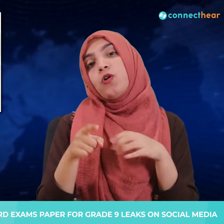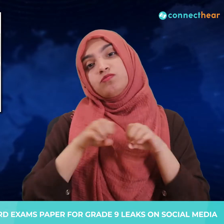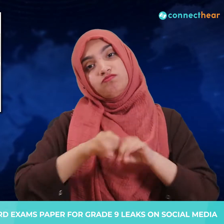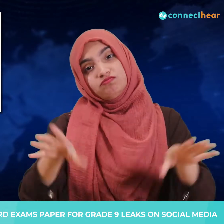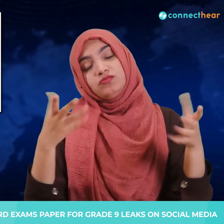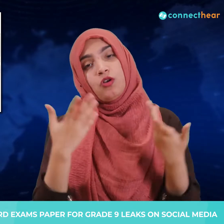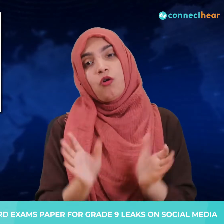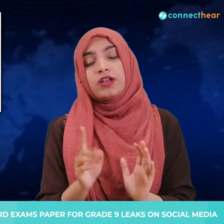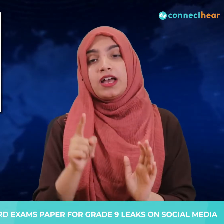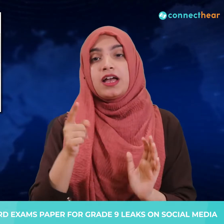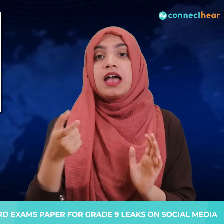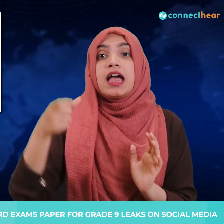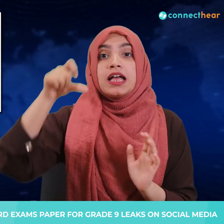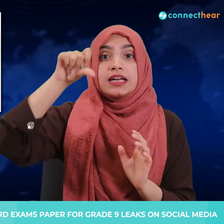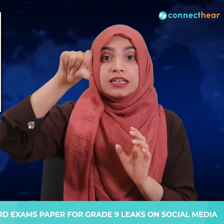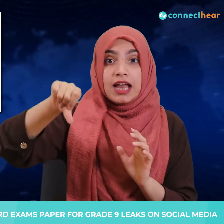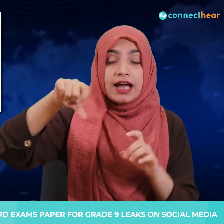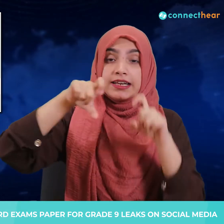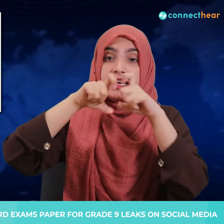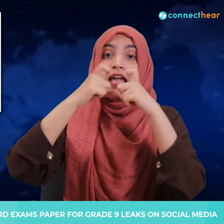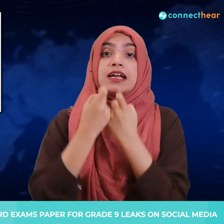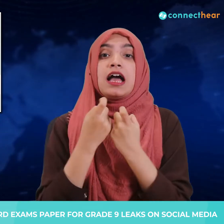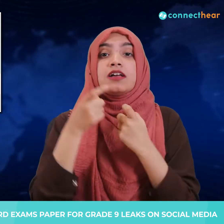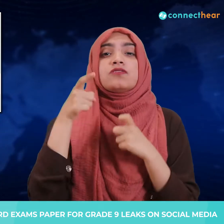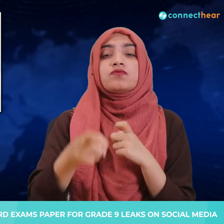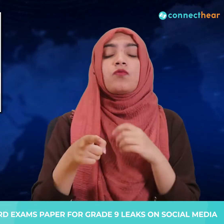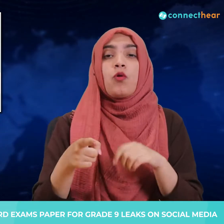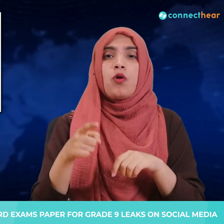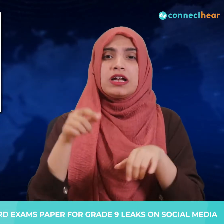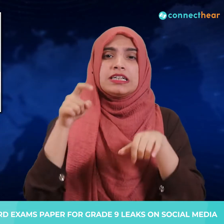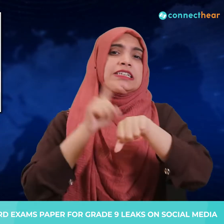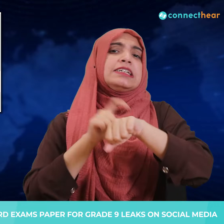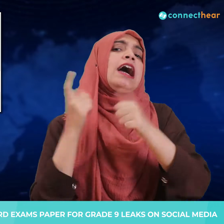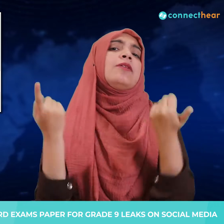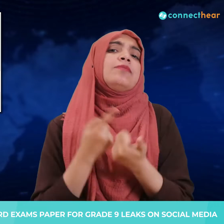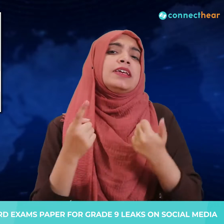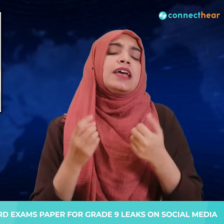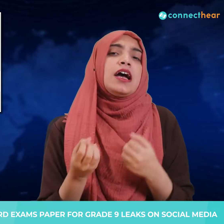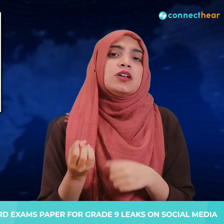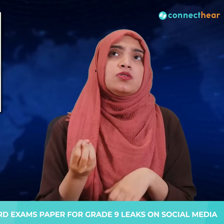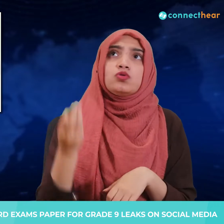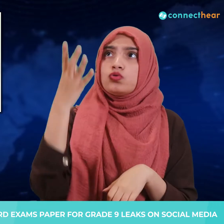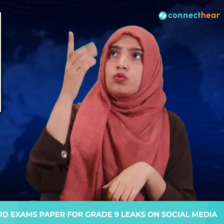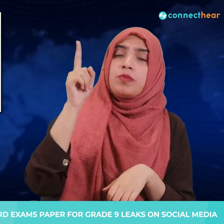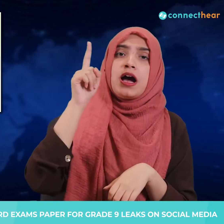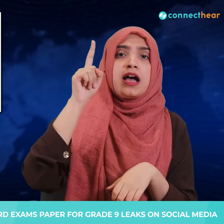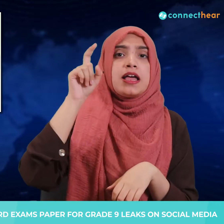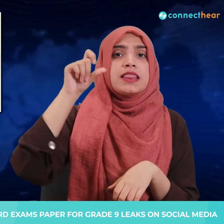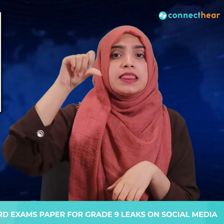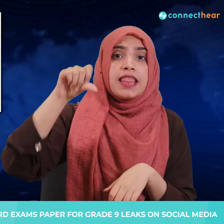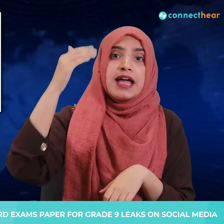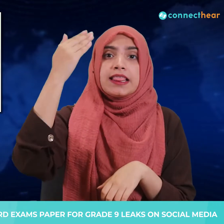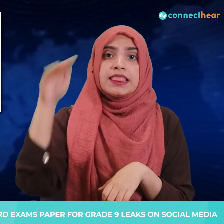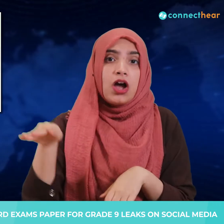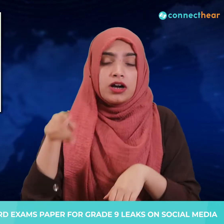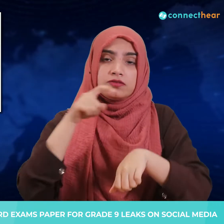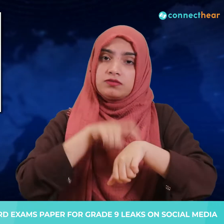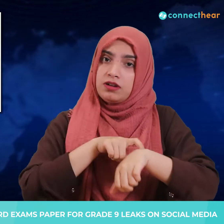This time around, the exam paper for mathematics for grade 9 was scheduled to begin from 9:30